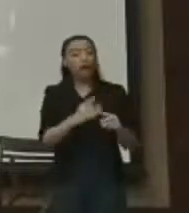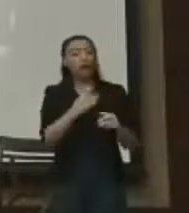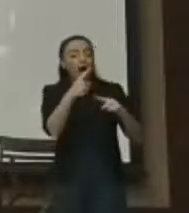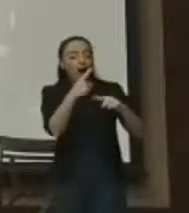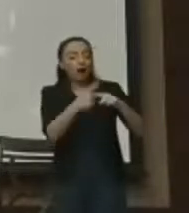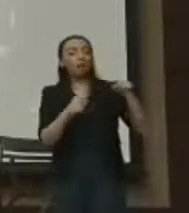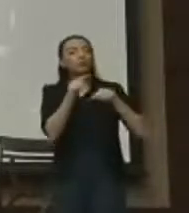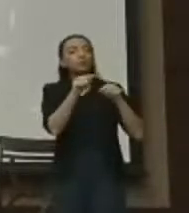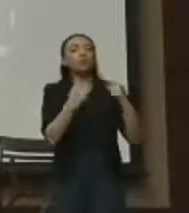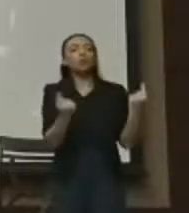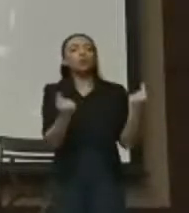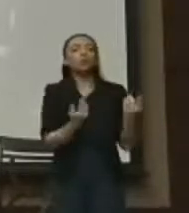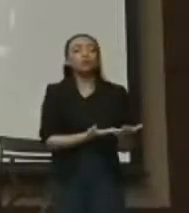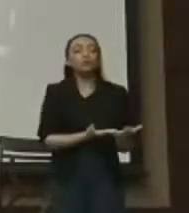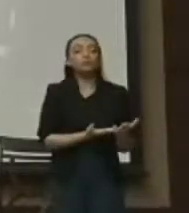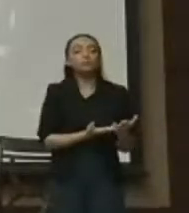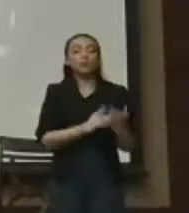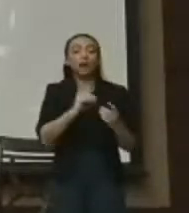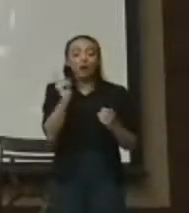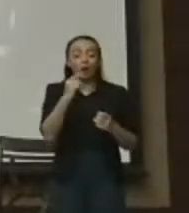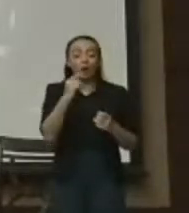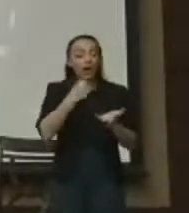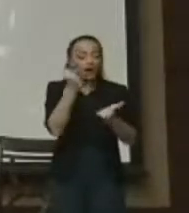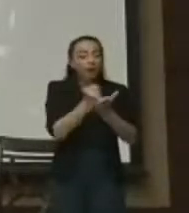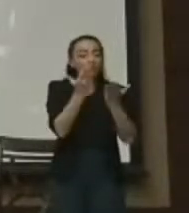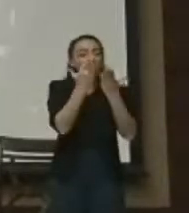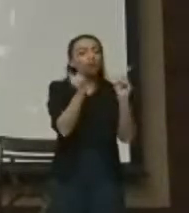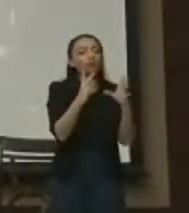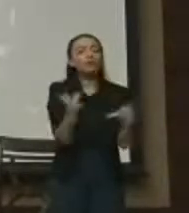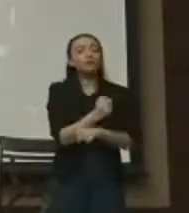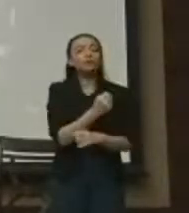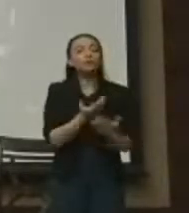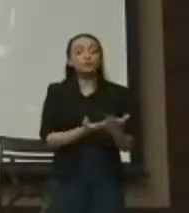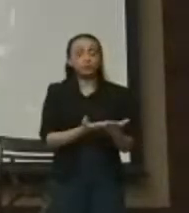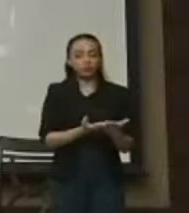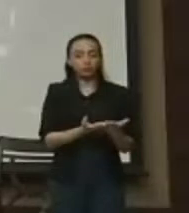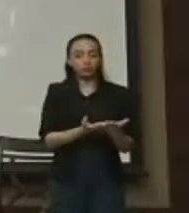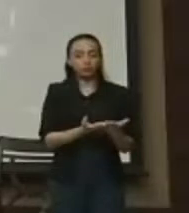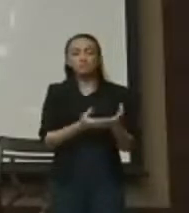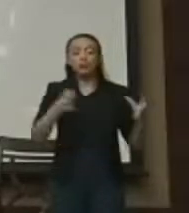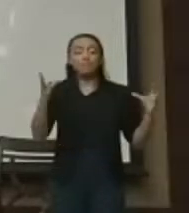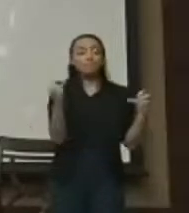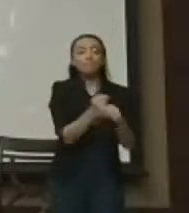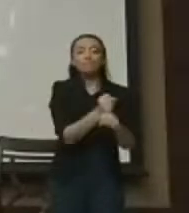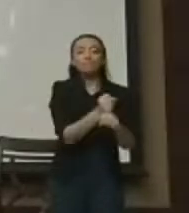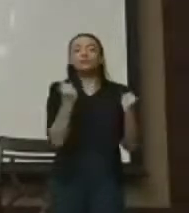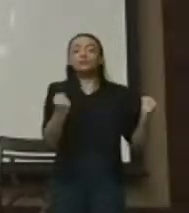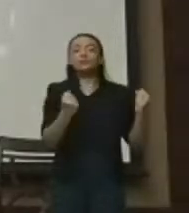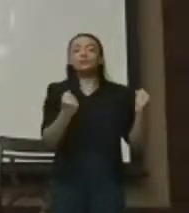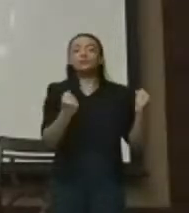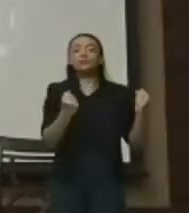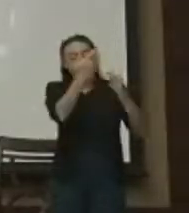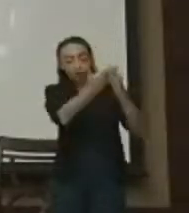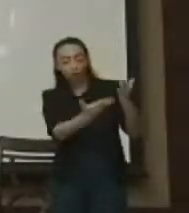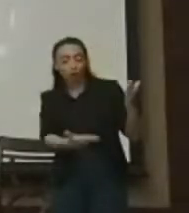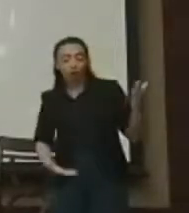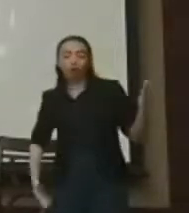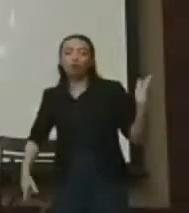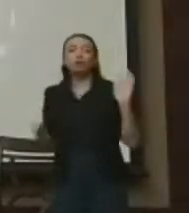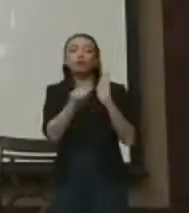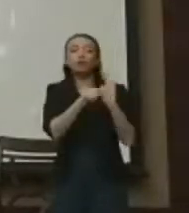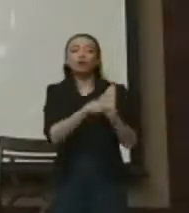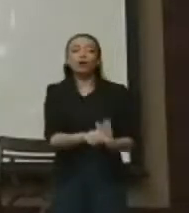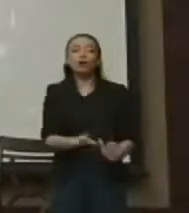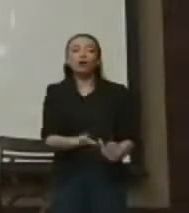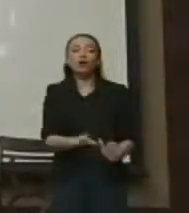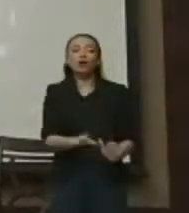0.5%. Where is the right to education, which we are talking about? So there is a long list of, I would